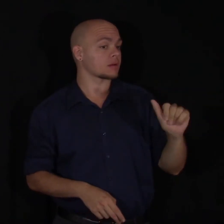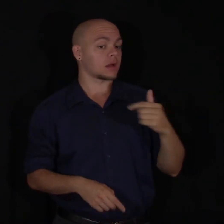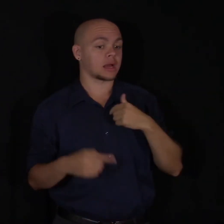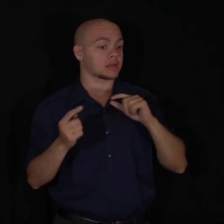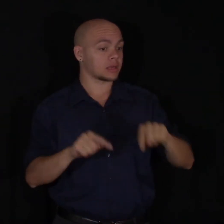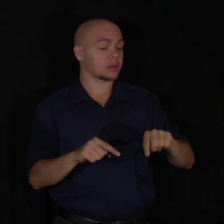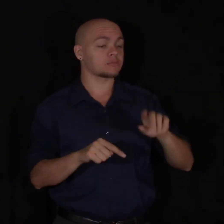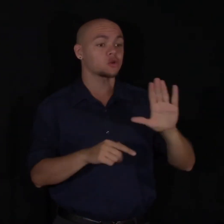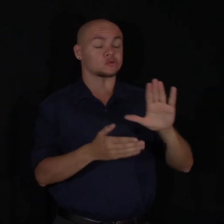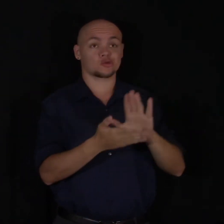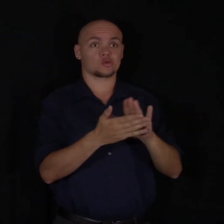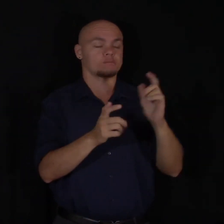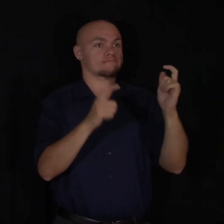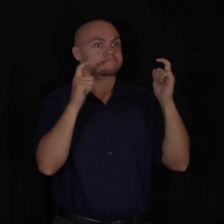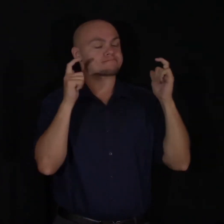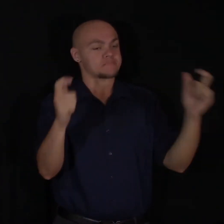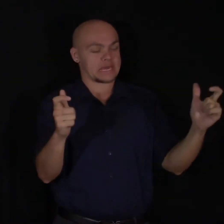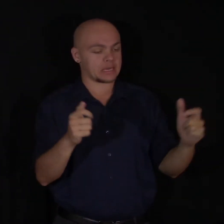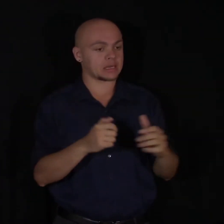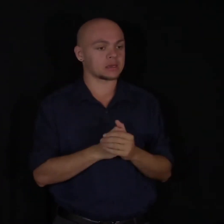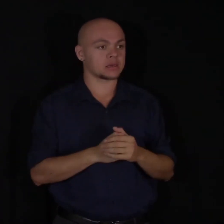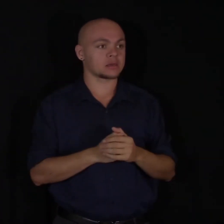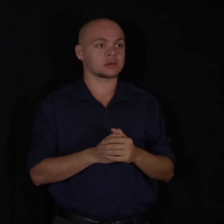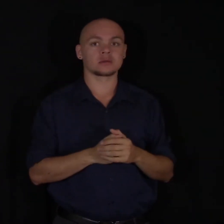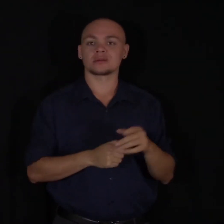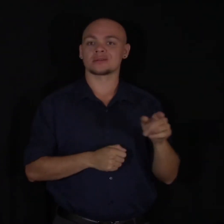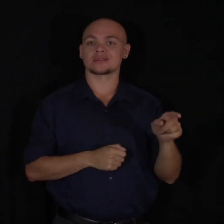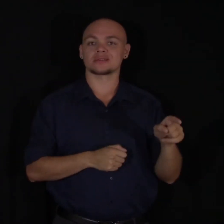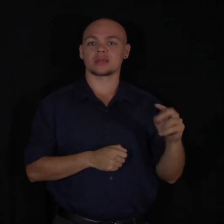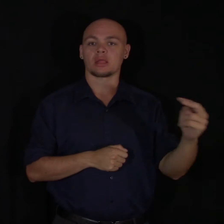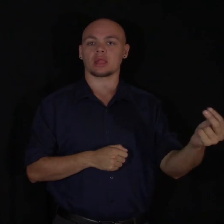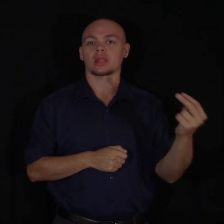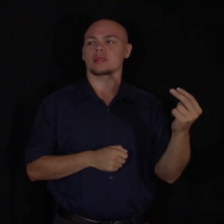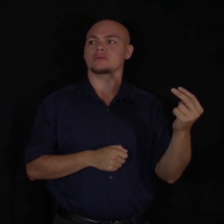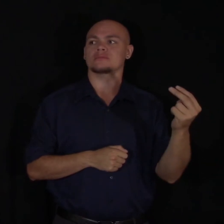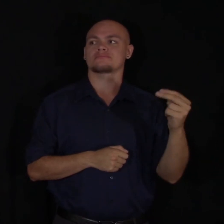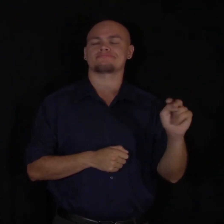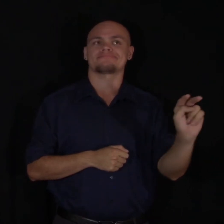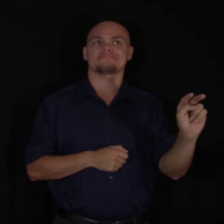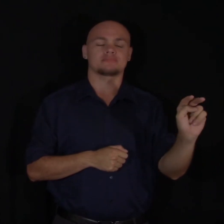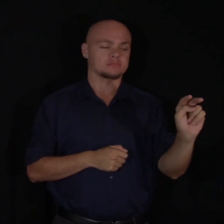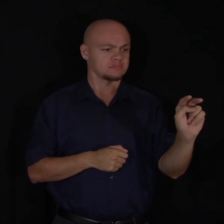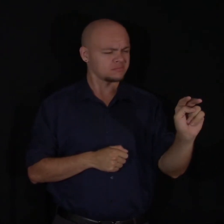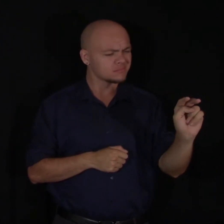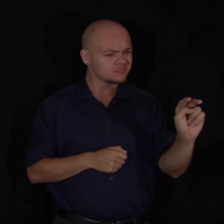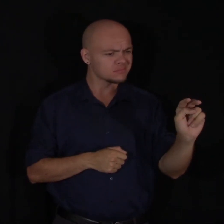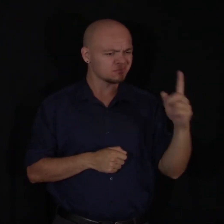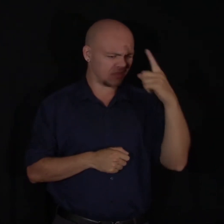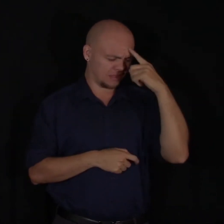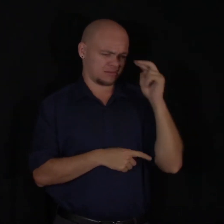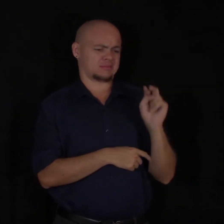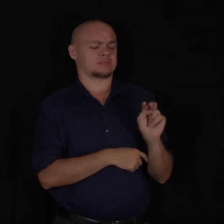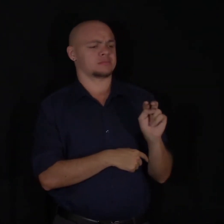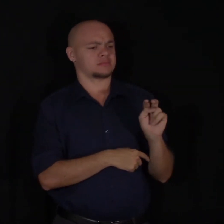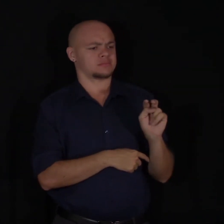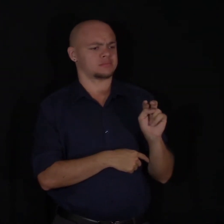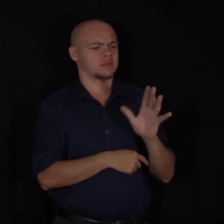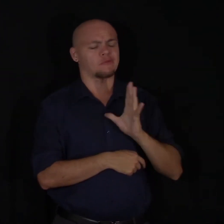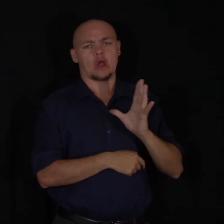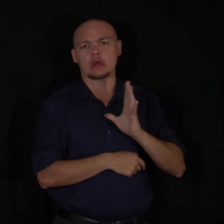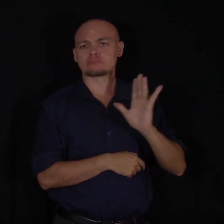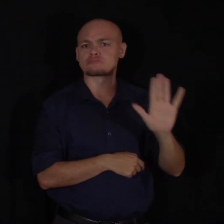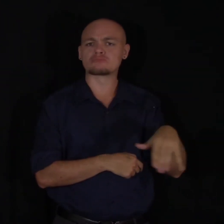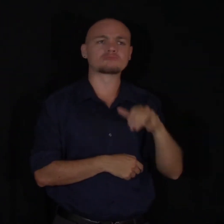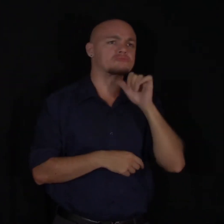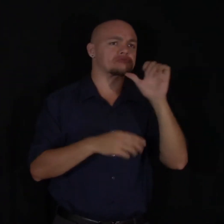school's really big." And she just looked away. I thought to myself, it's fine, don't